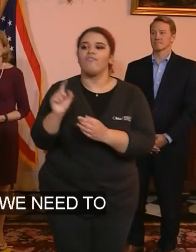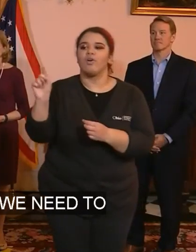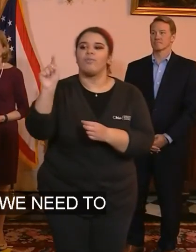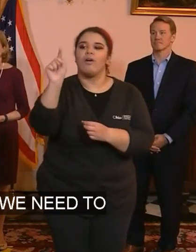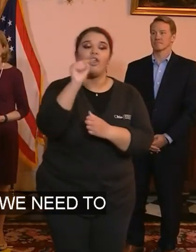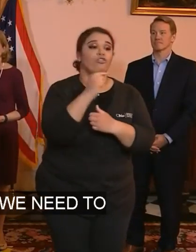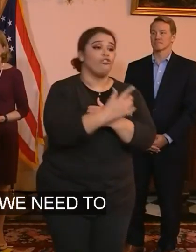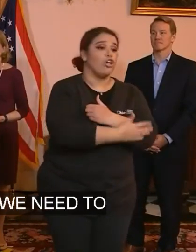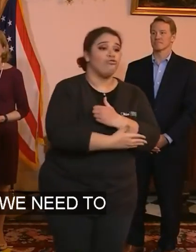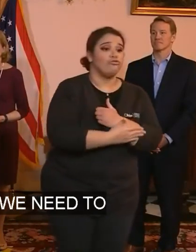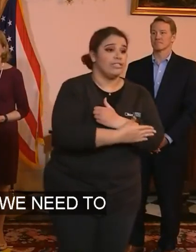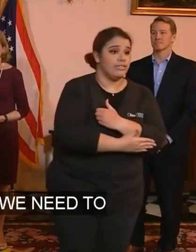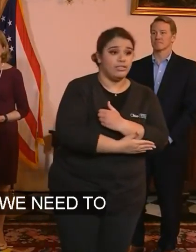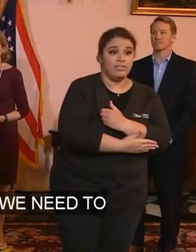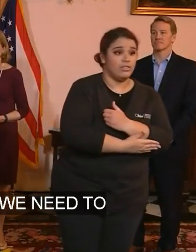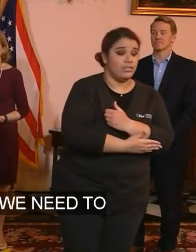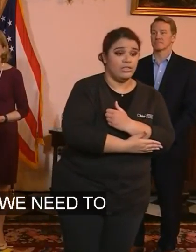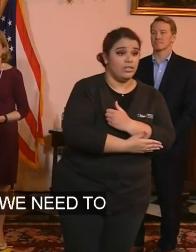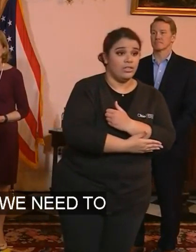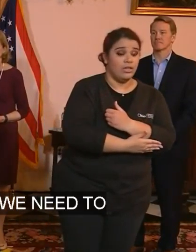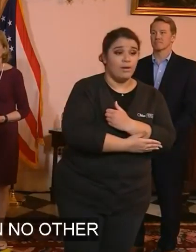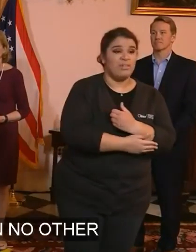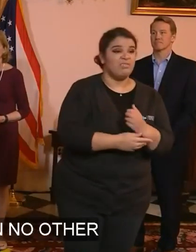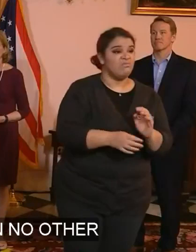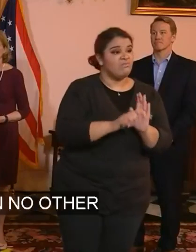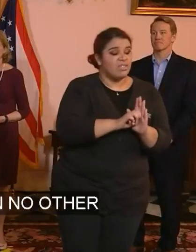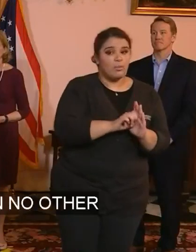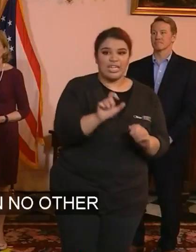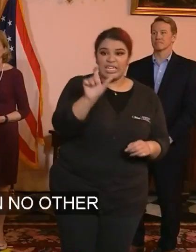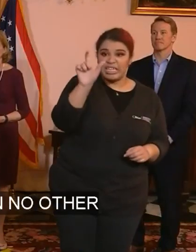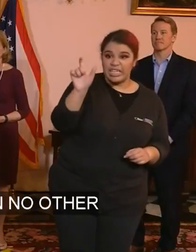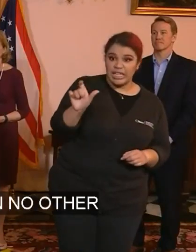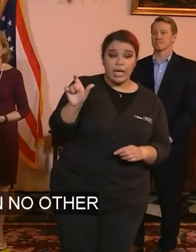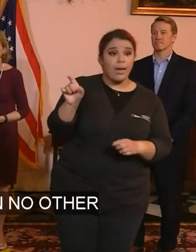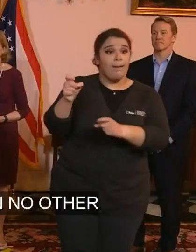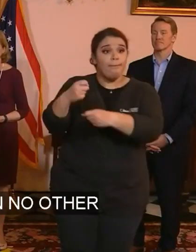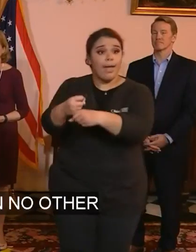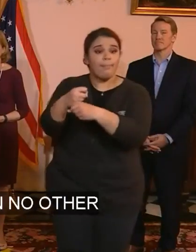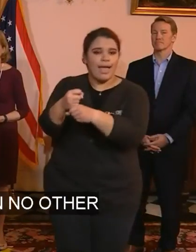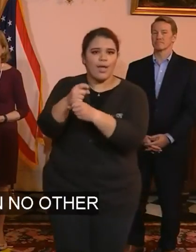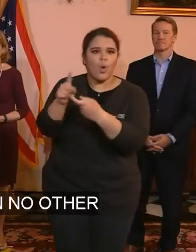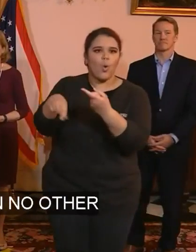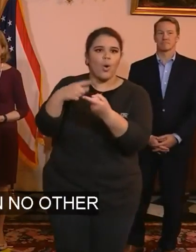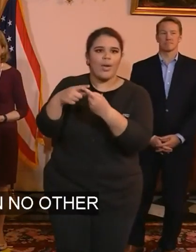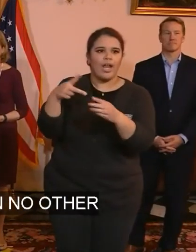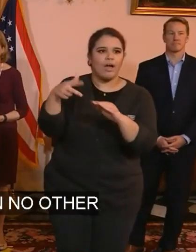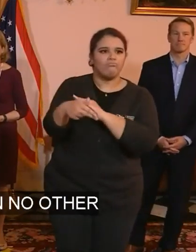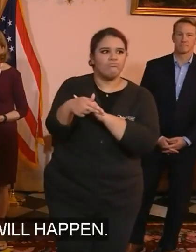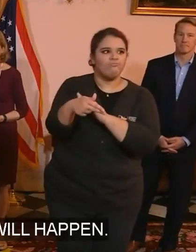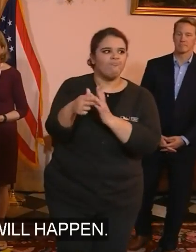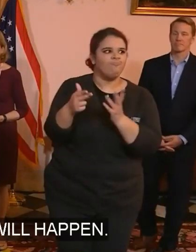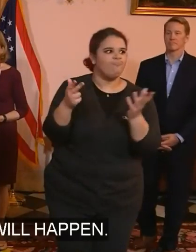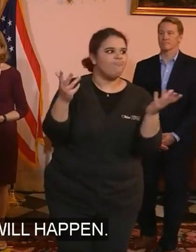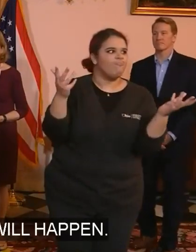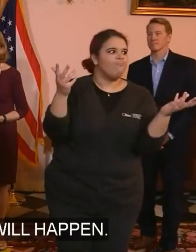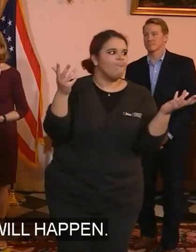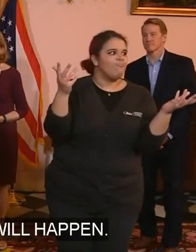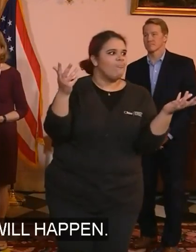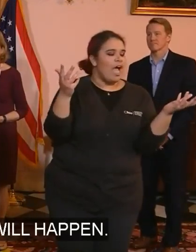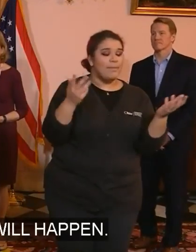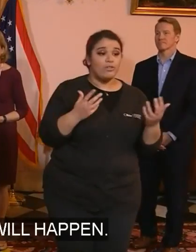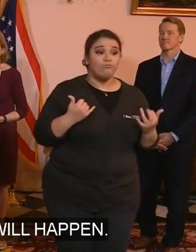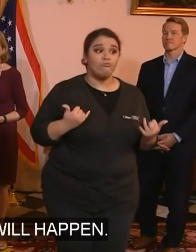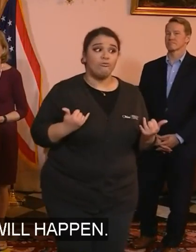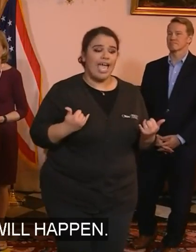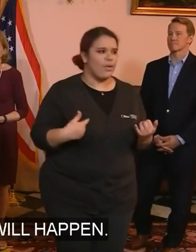when that supply chain will be interrupted from Italy. You know, we had a conversation today about something. Well, that comes all from Italy, or a lot of it comes from